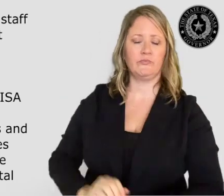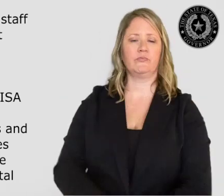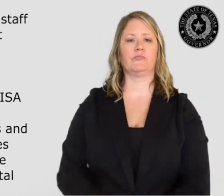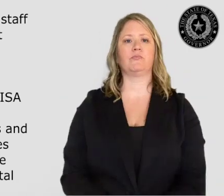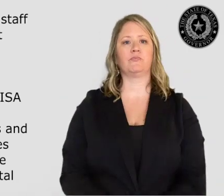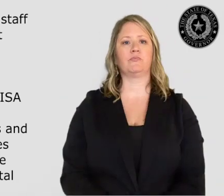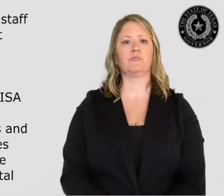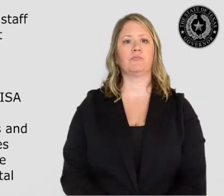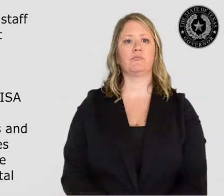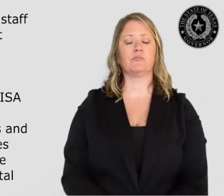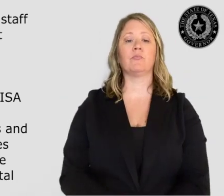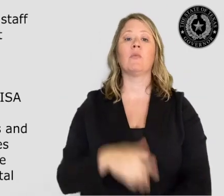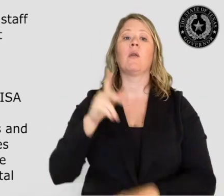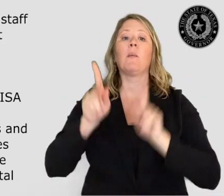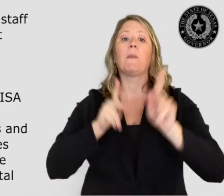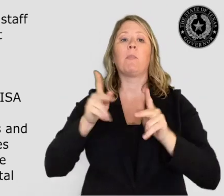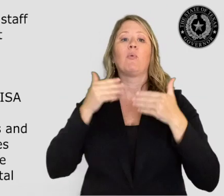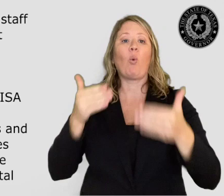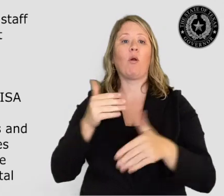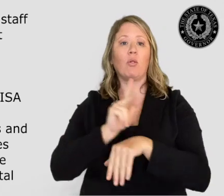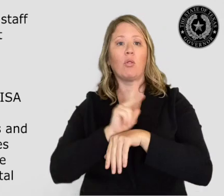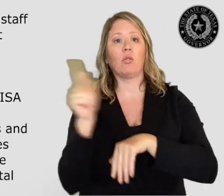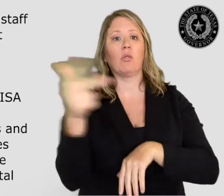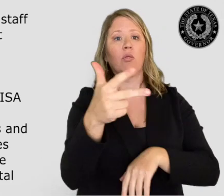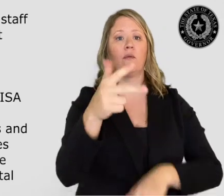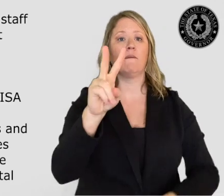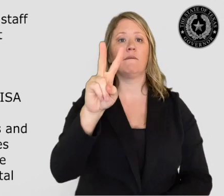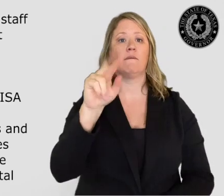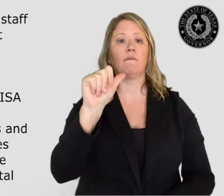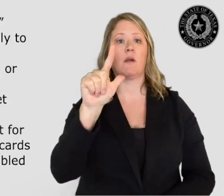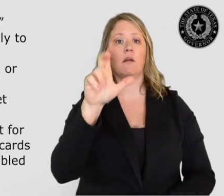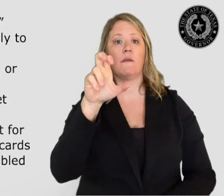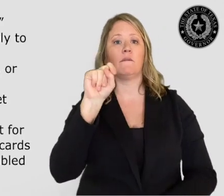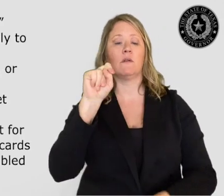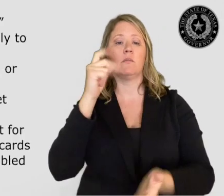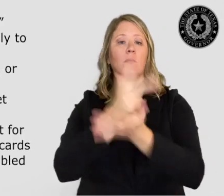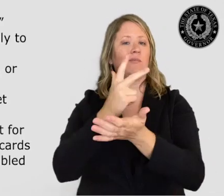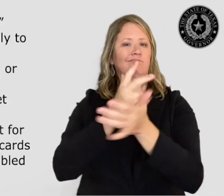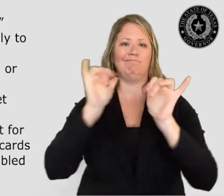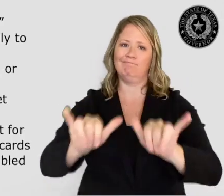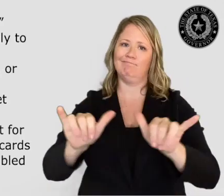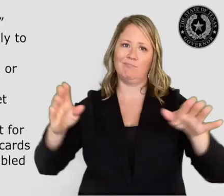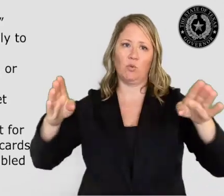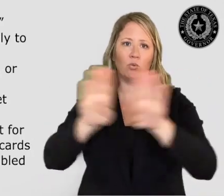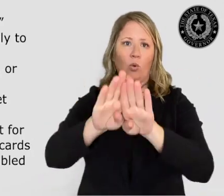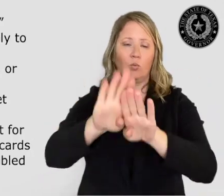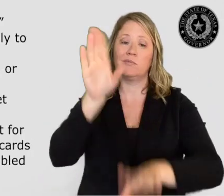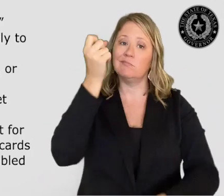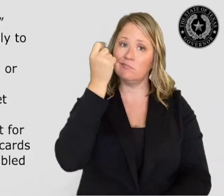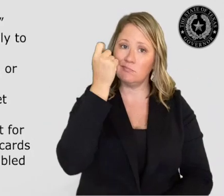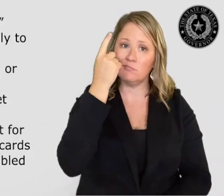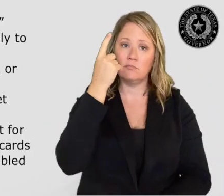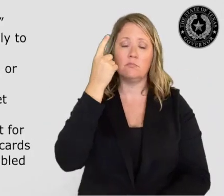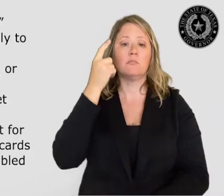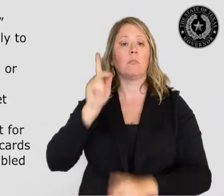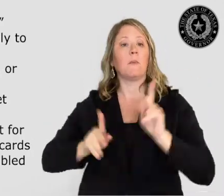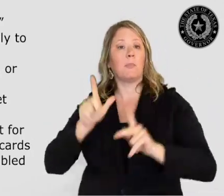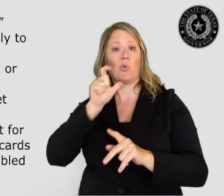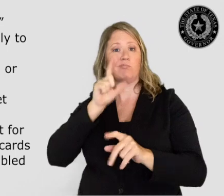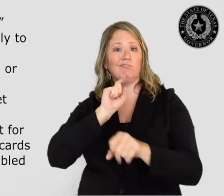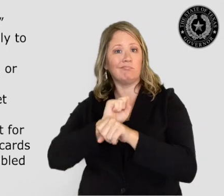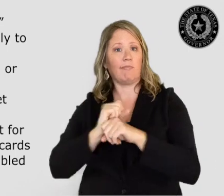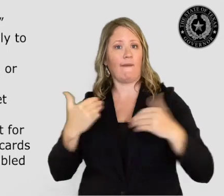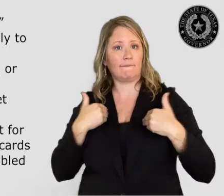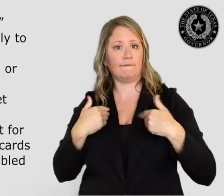service providers and non-CISA services provided by office workers. The total listed occupancy limits do not apply to outdoor areas,